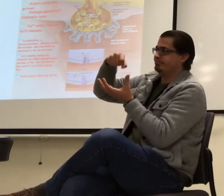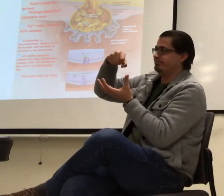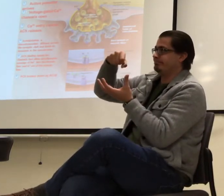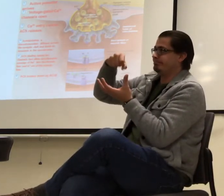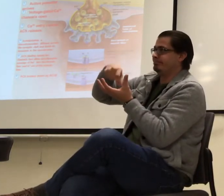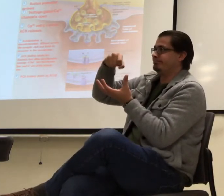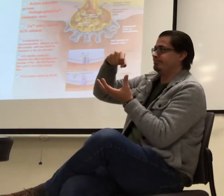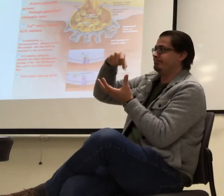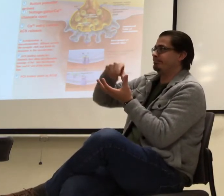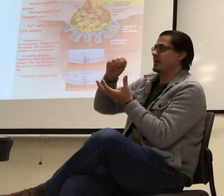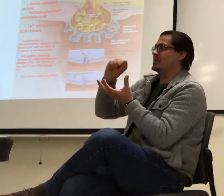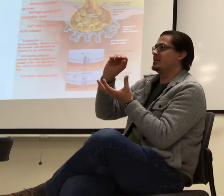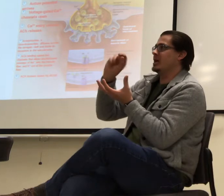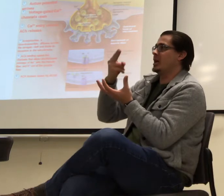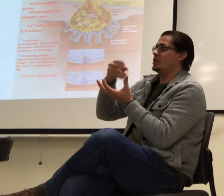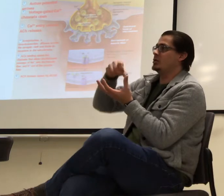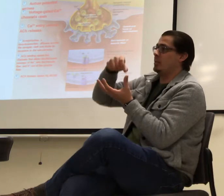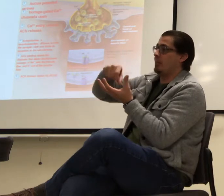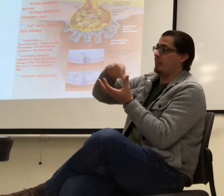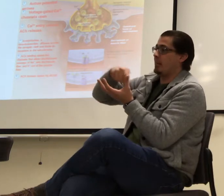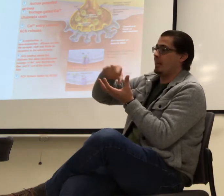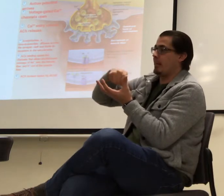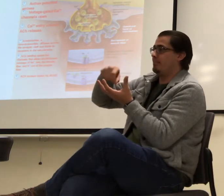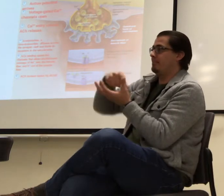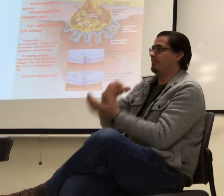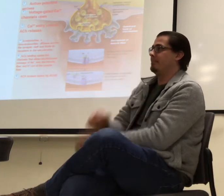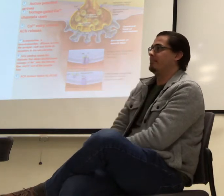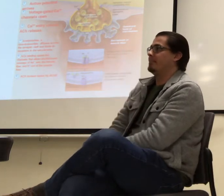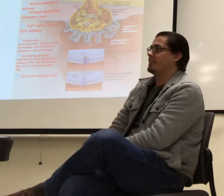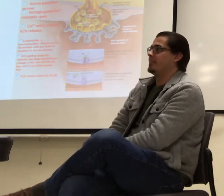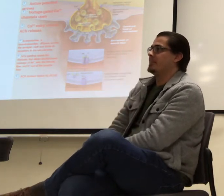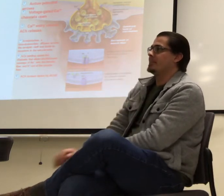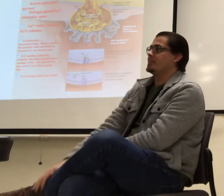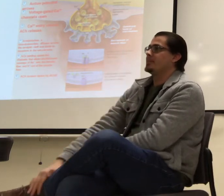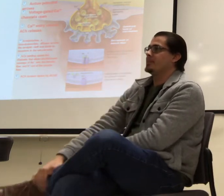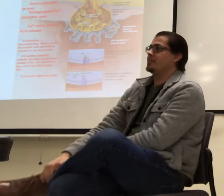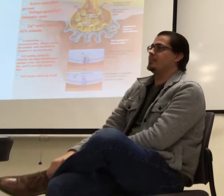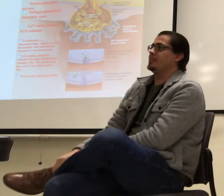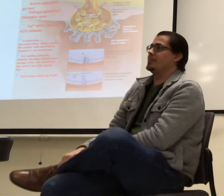ACH spilling into the synapse, quote unquote.